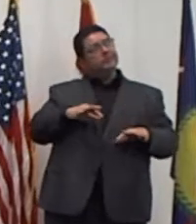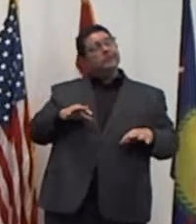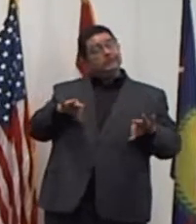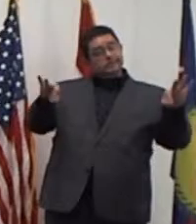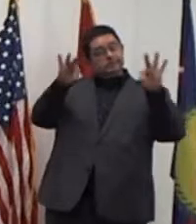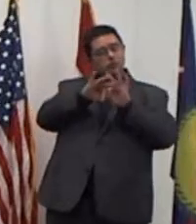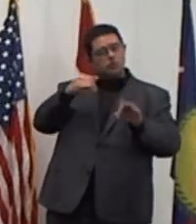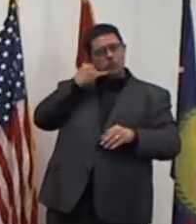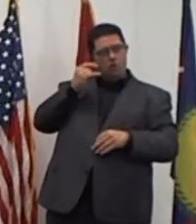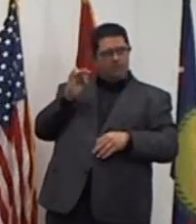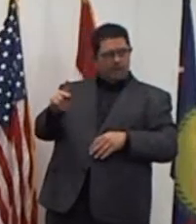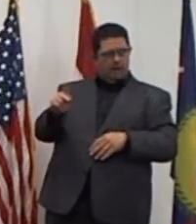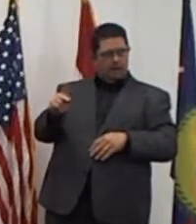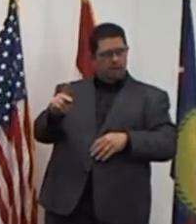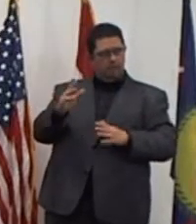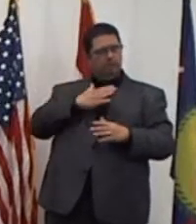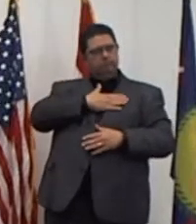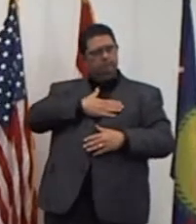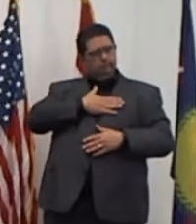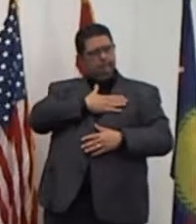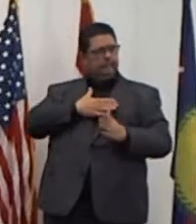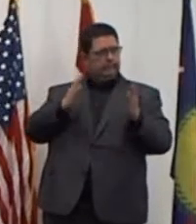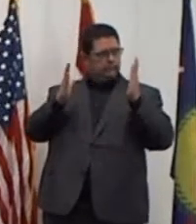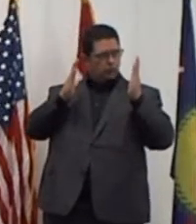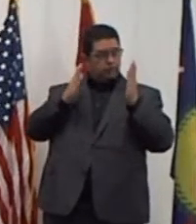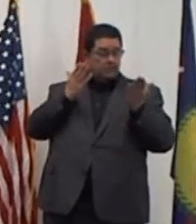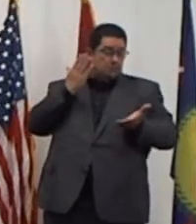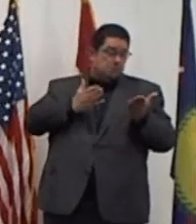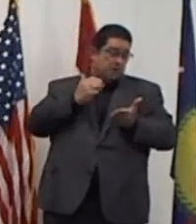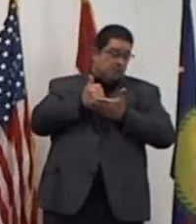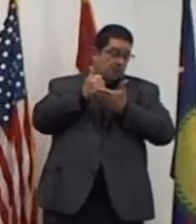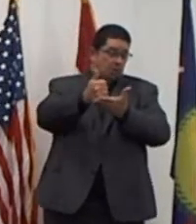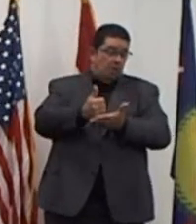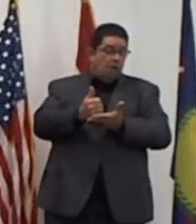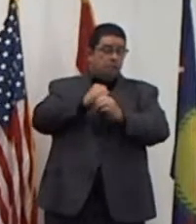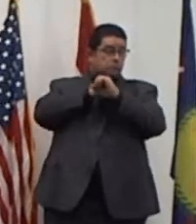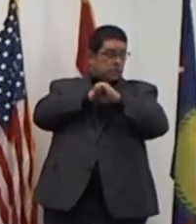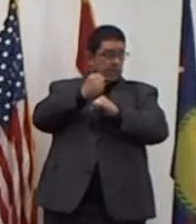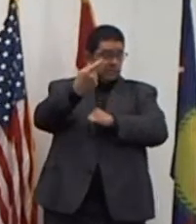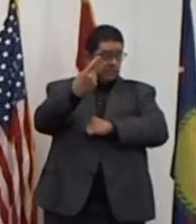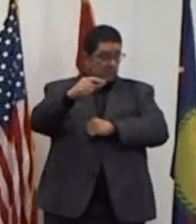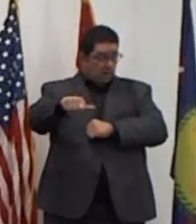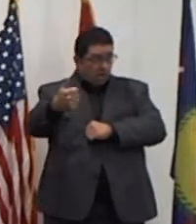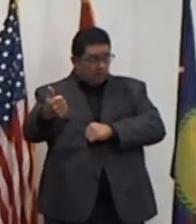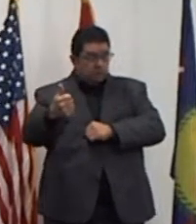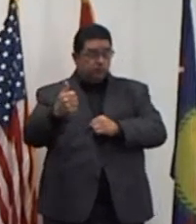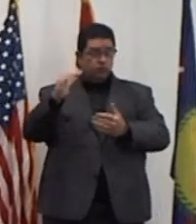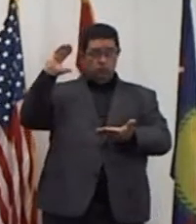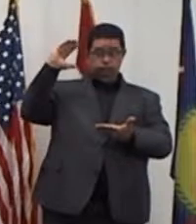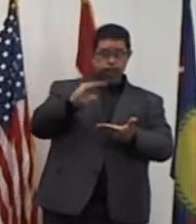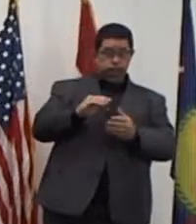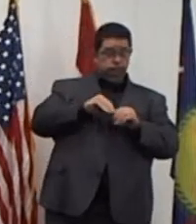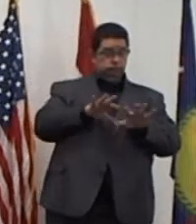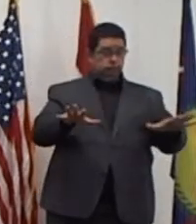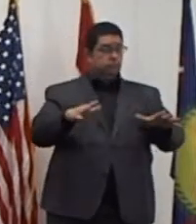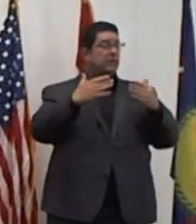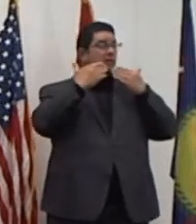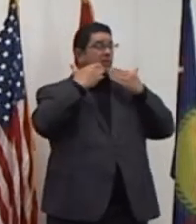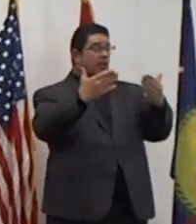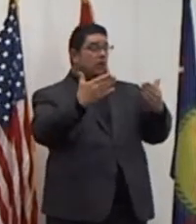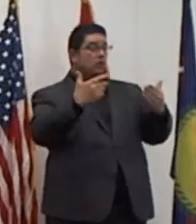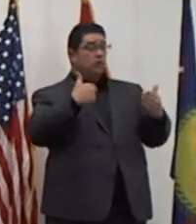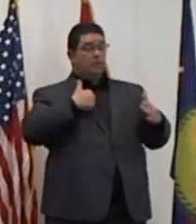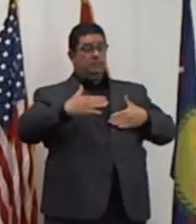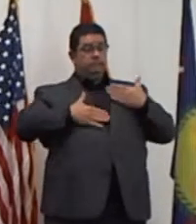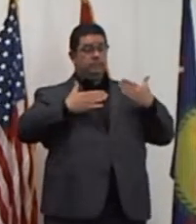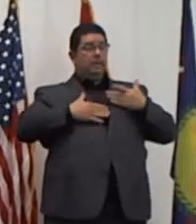cooperate. You might be helping to protect someone else. You might even be helping to save a life. Thank you, and I'd be glad to answer